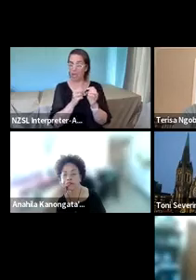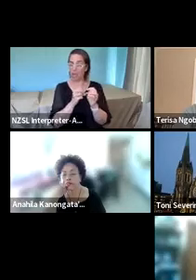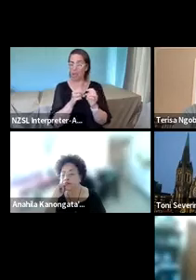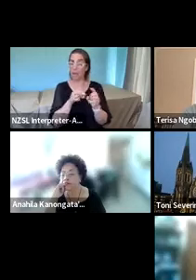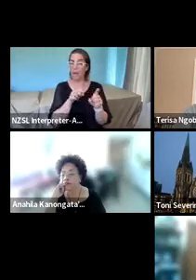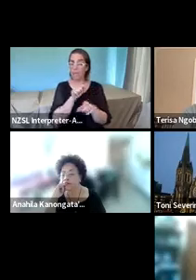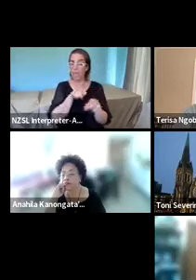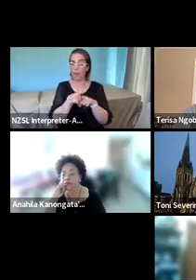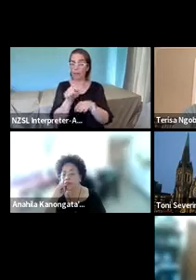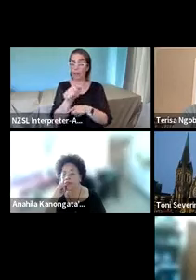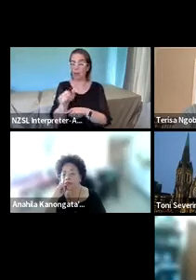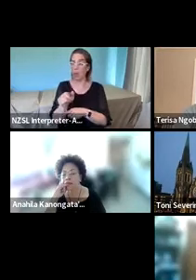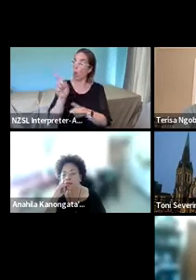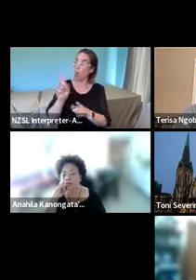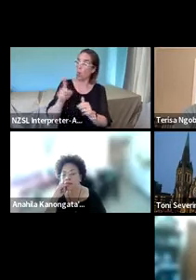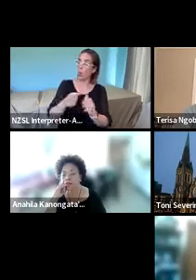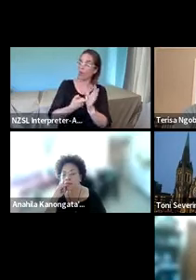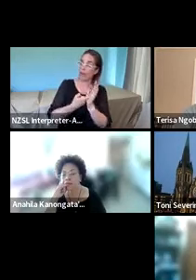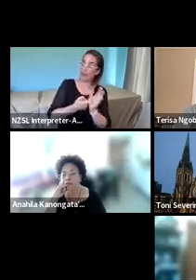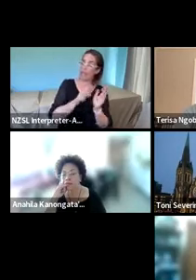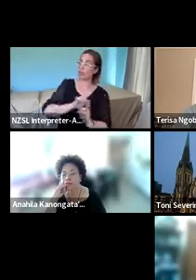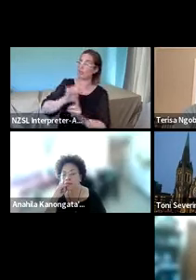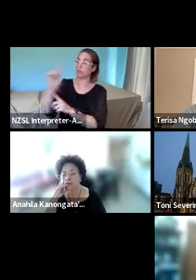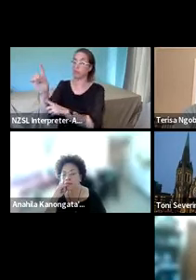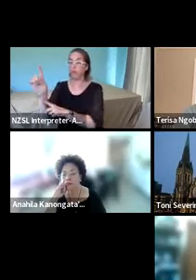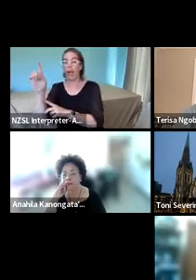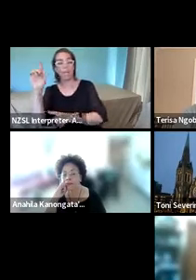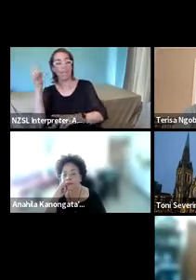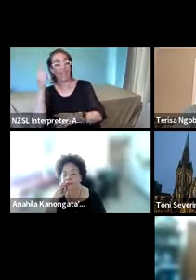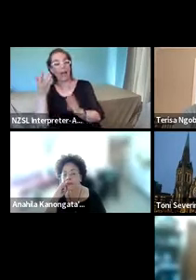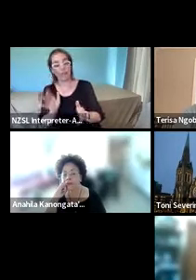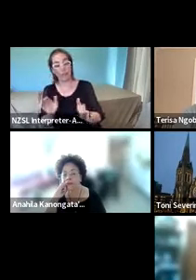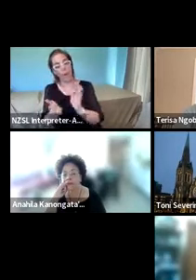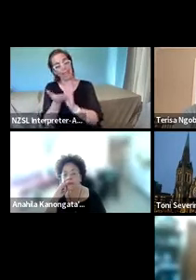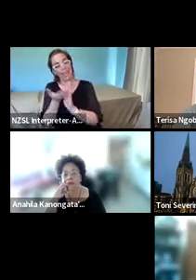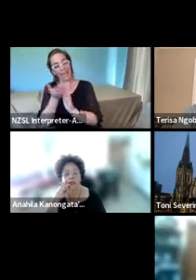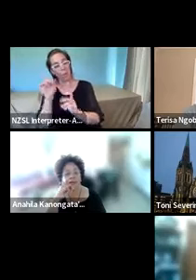have been put to the minister, and then the minister has to update regularly what's happening with those